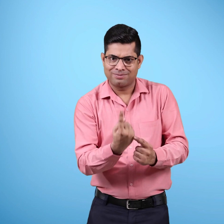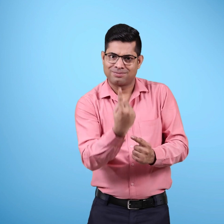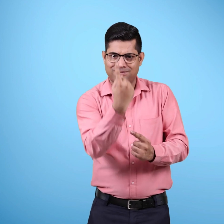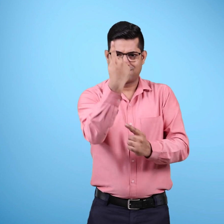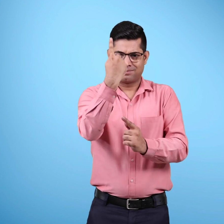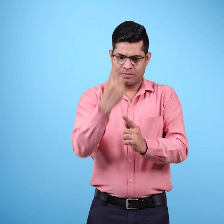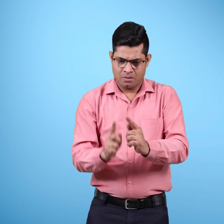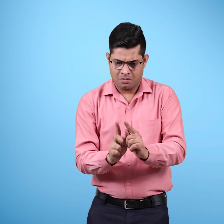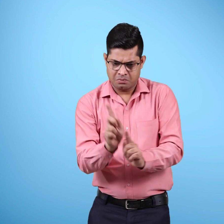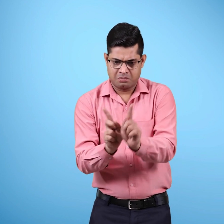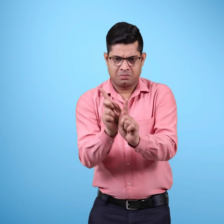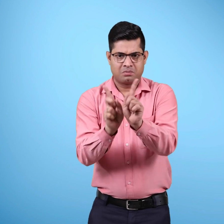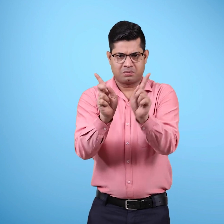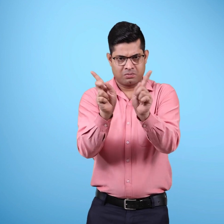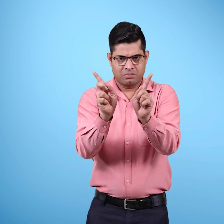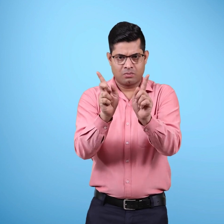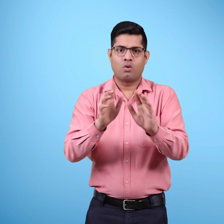is also subdivided into two.